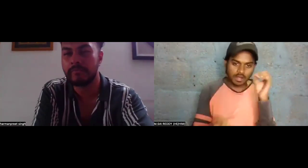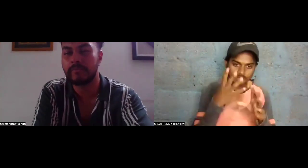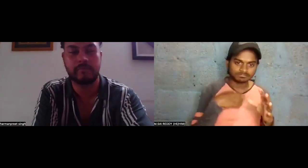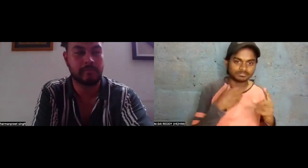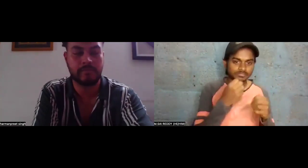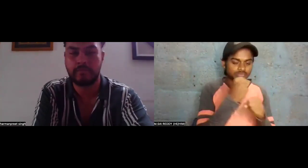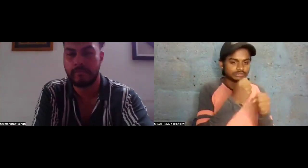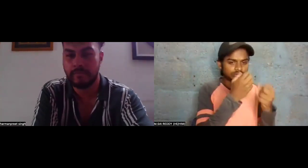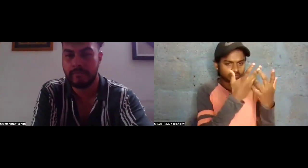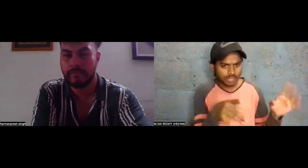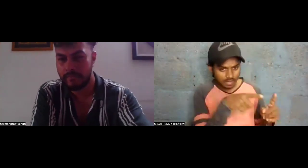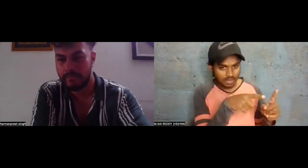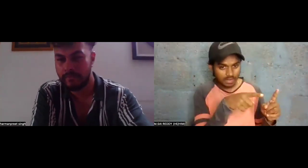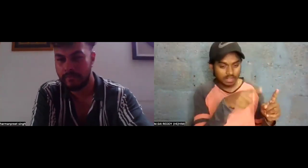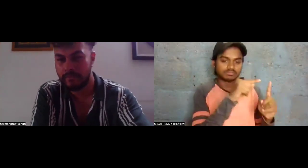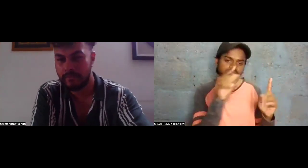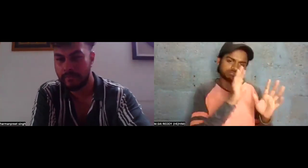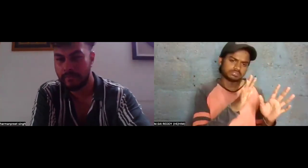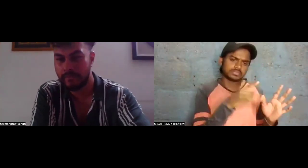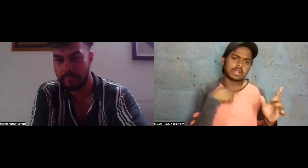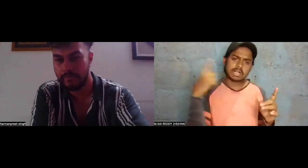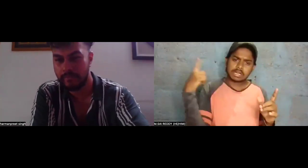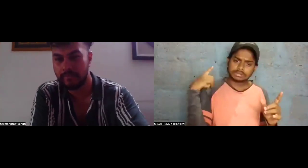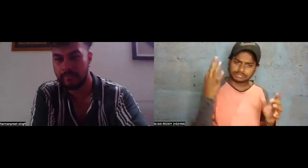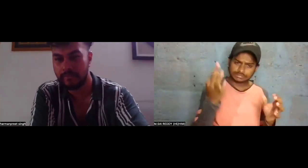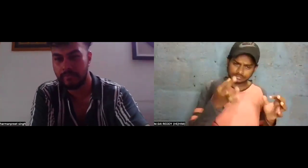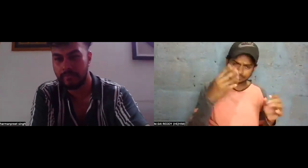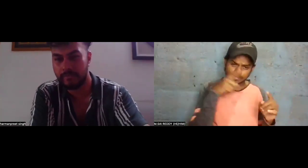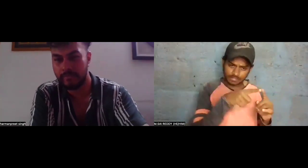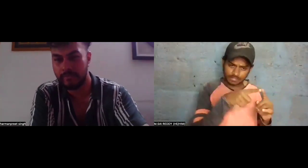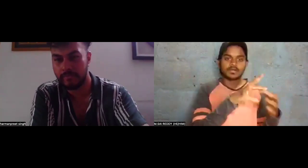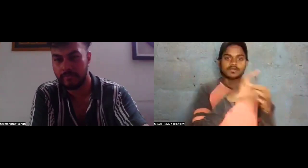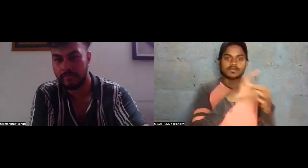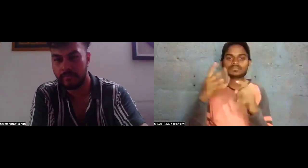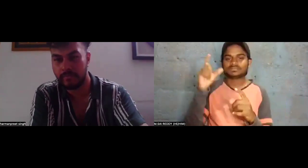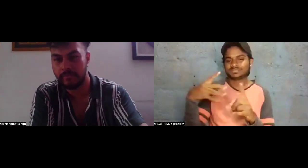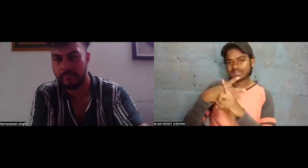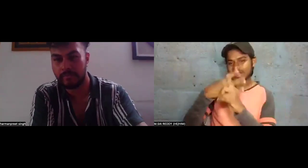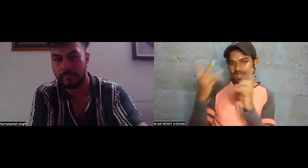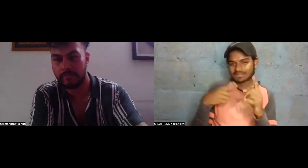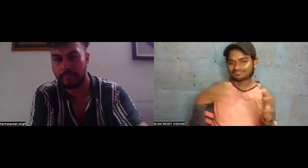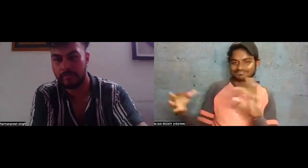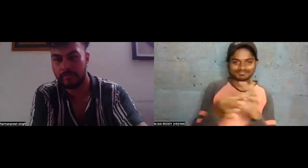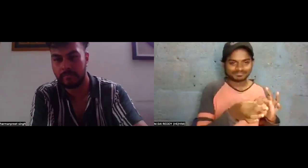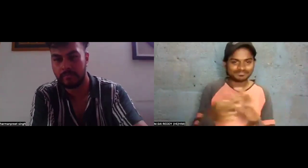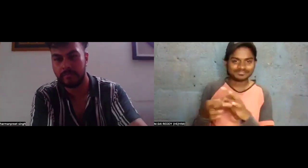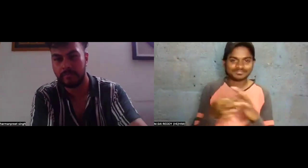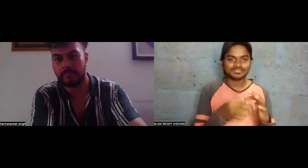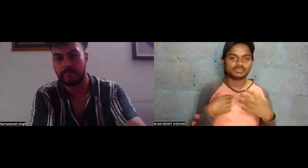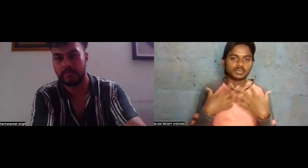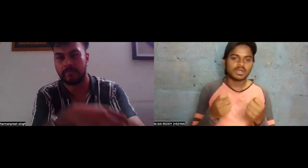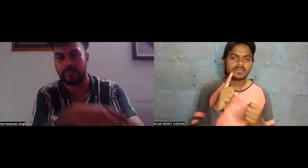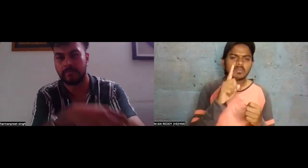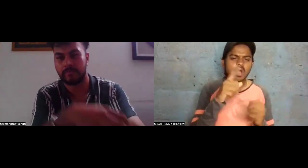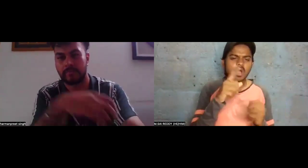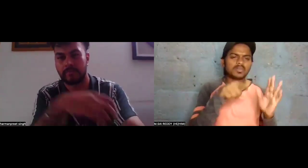We would like to work in the unity, in solidarity. We have leaders as well when